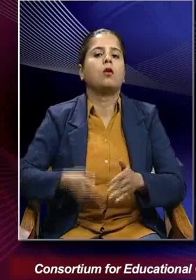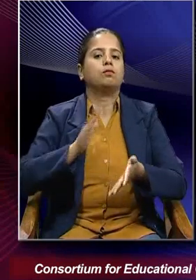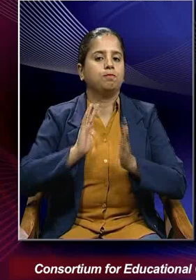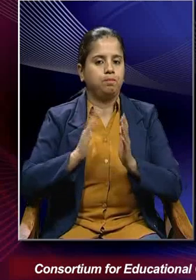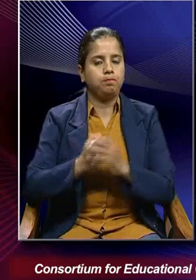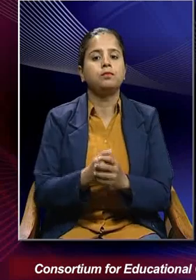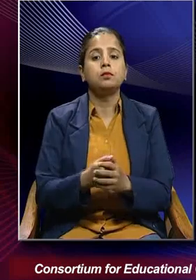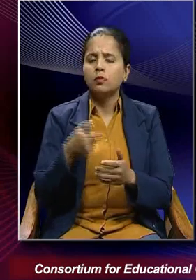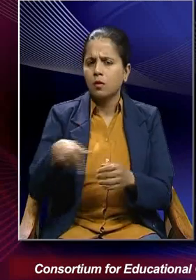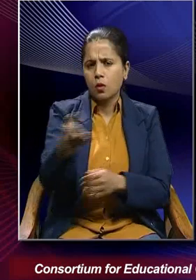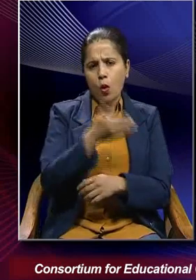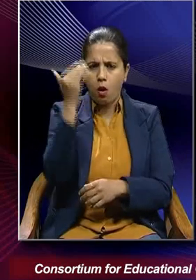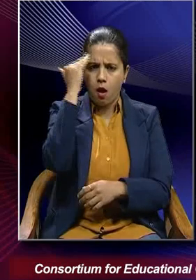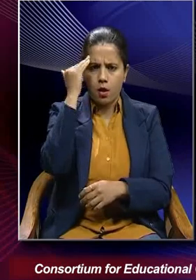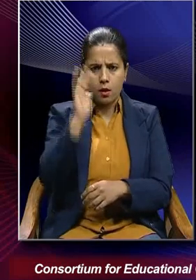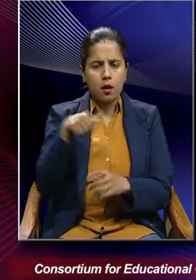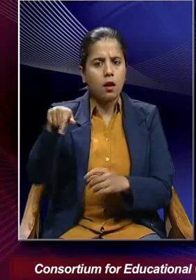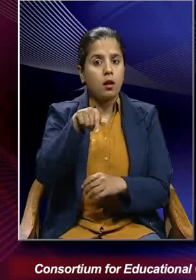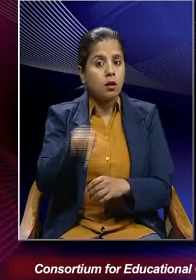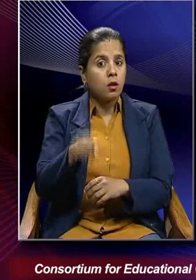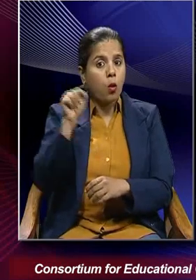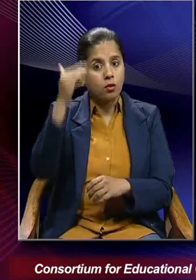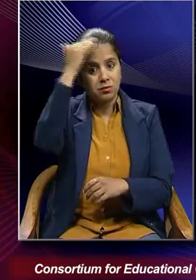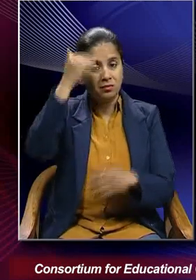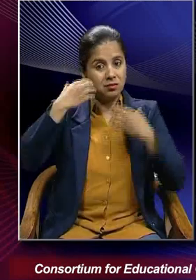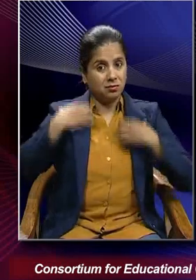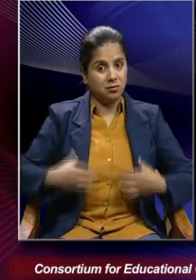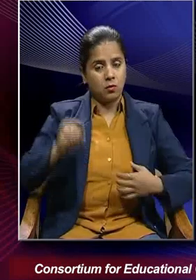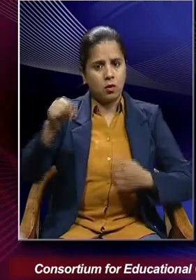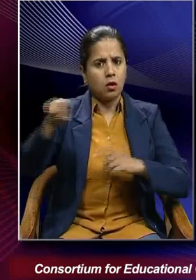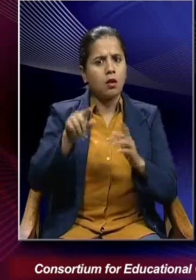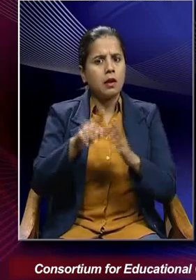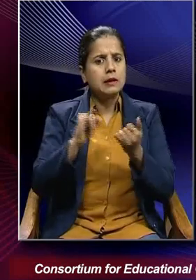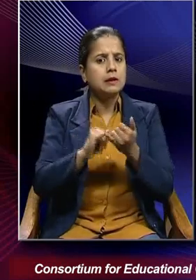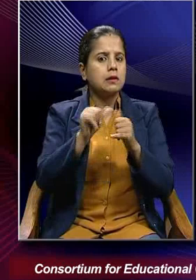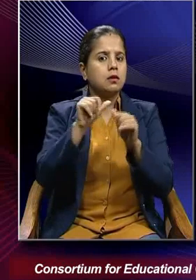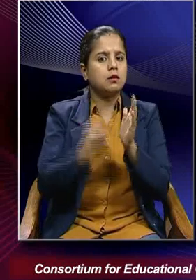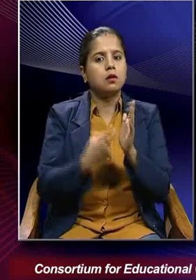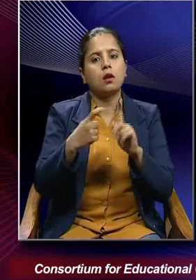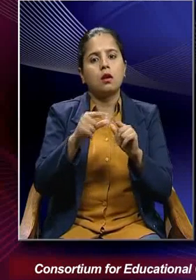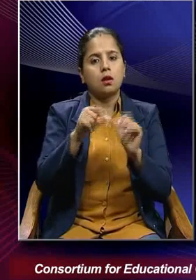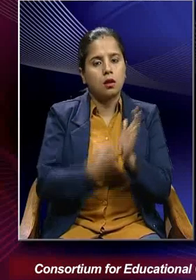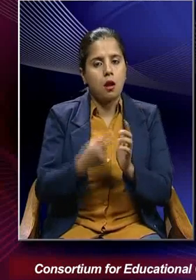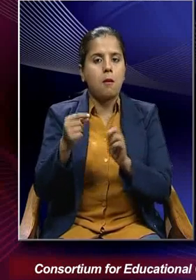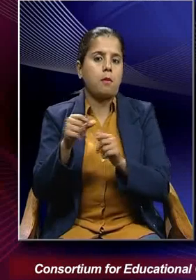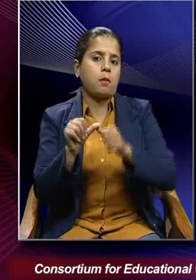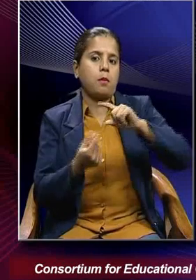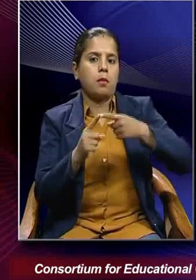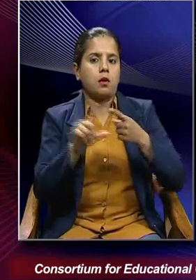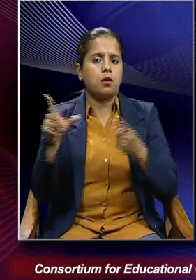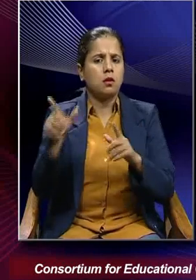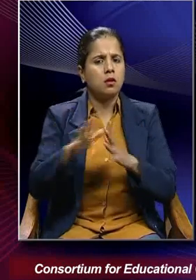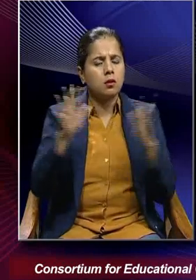all of us are aware that the contribution of Sardar Patel is integral to the integration